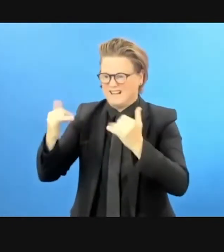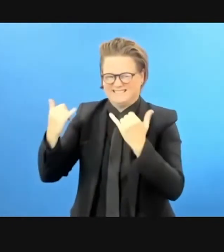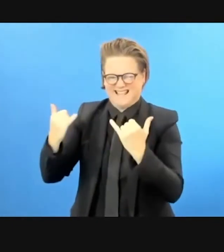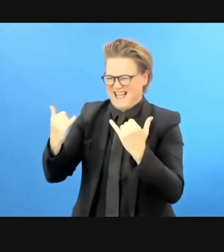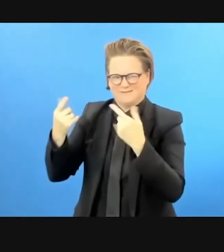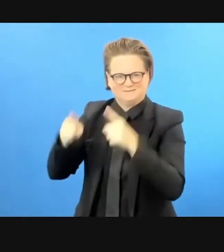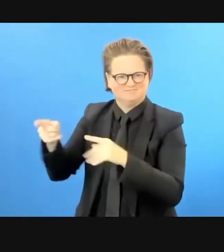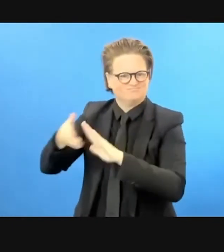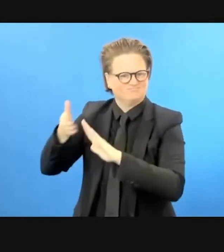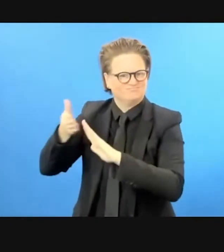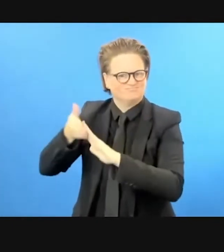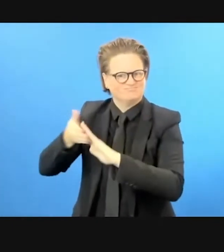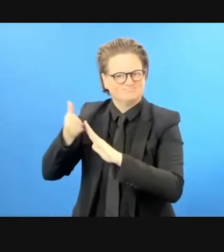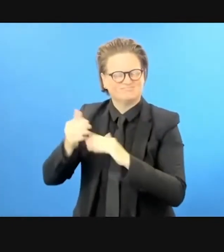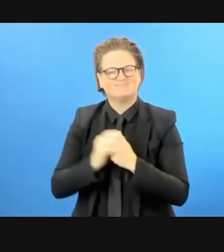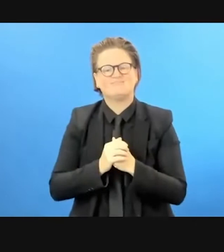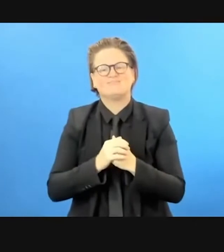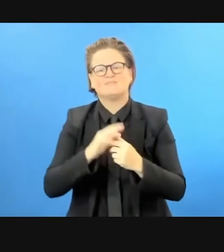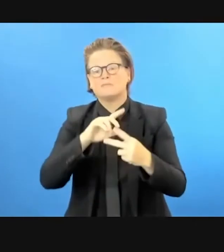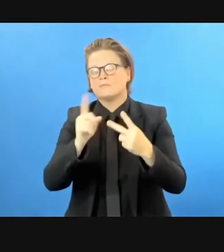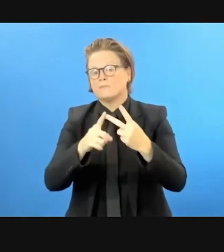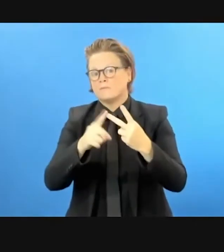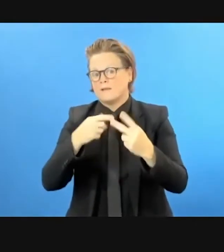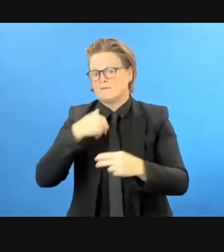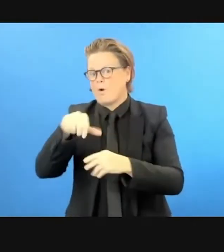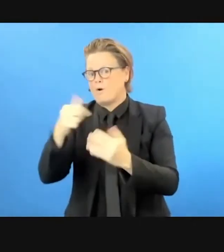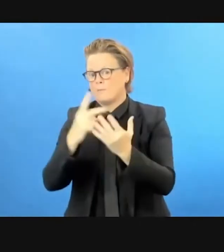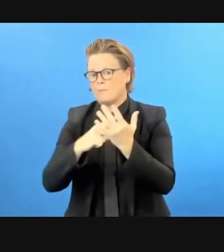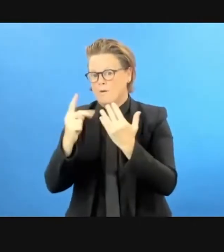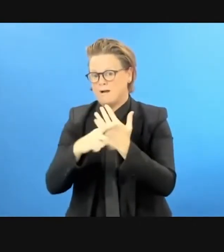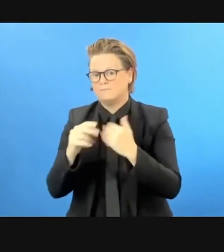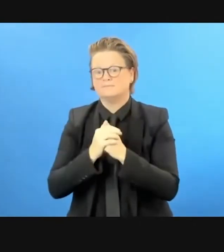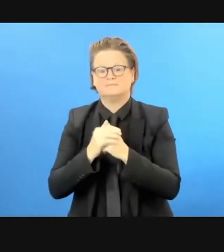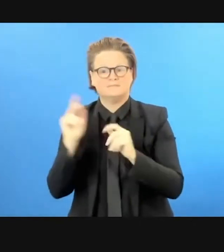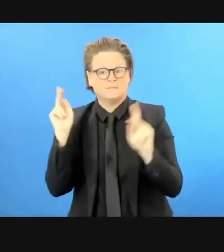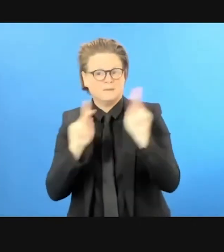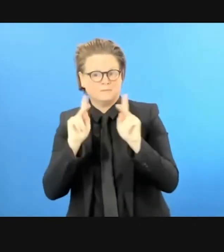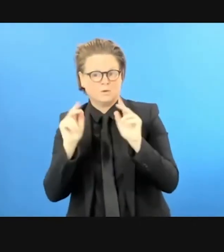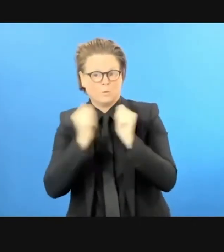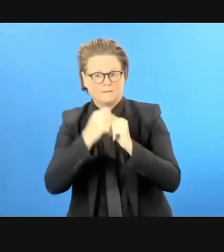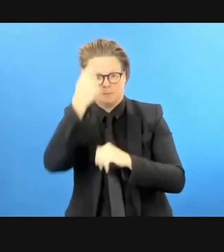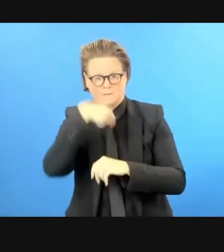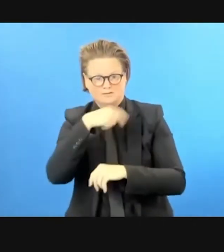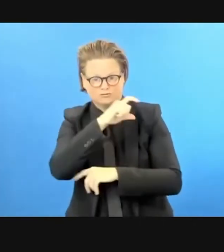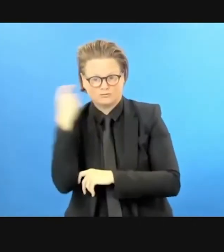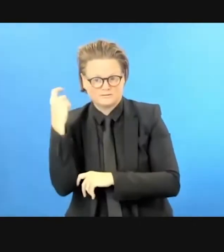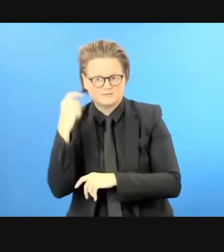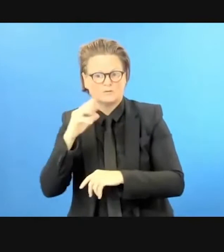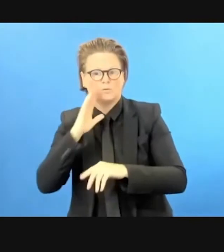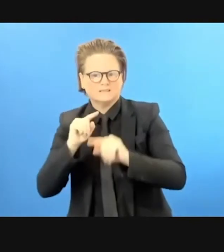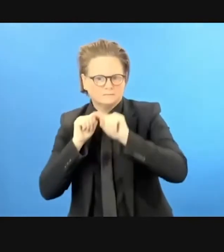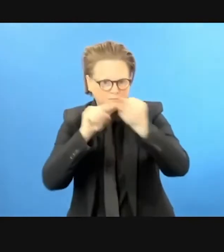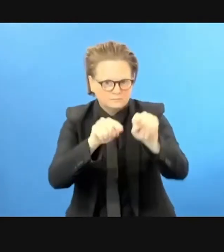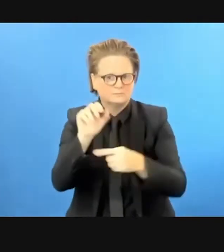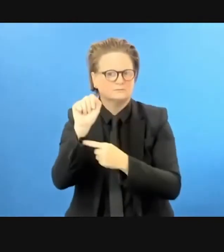from the Mission to San Francisco General to get vaccinated as well if there is excess demand. We are working